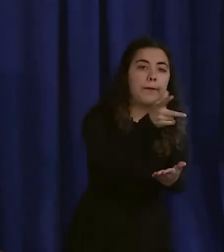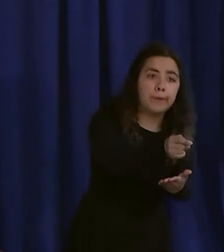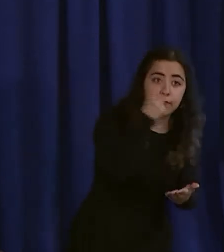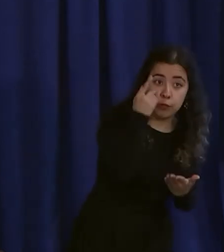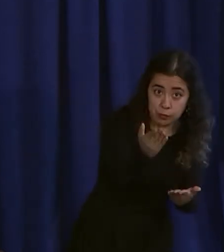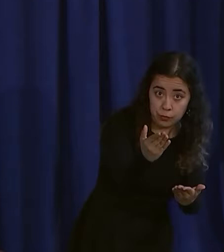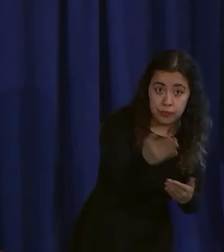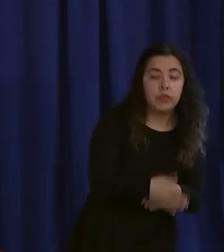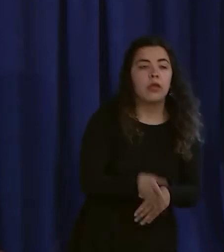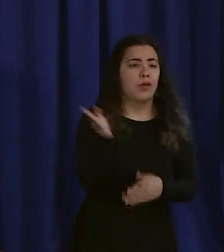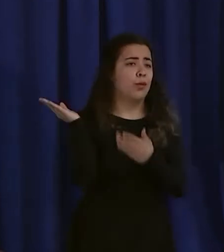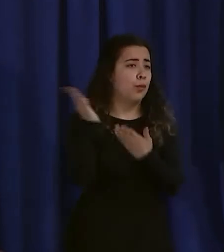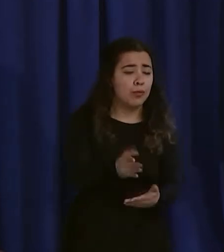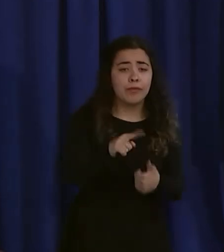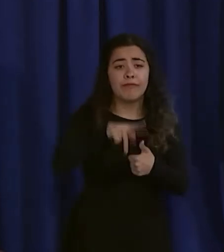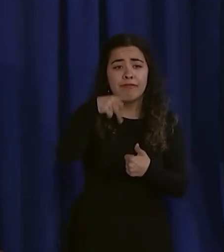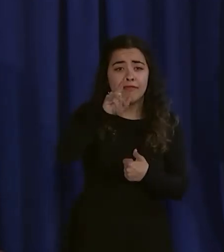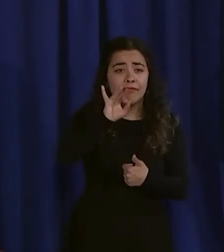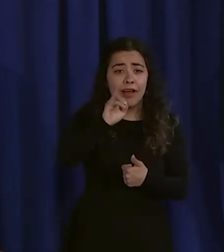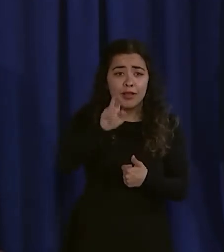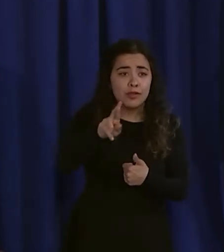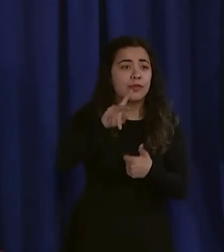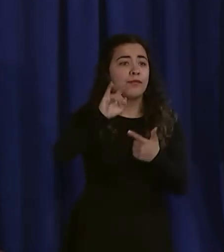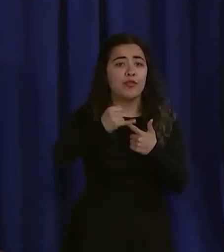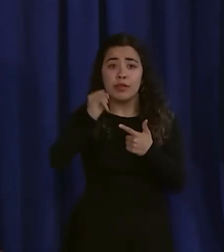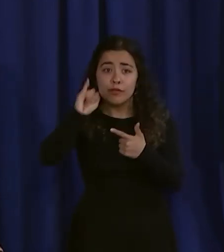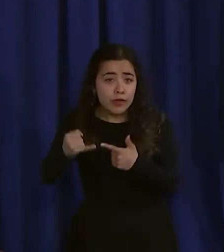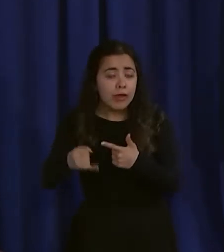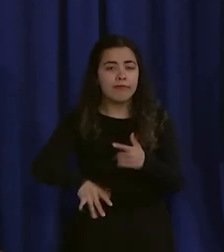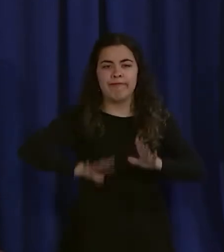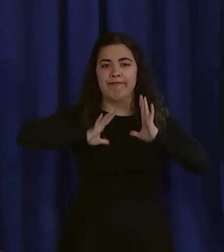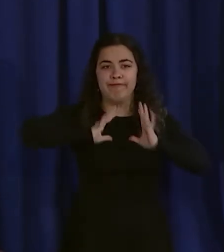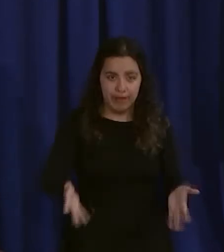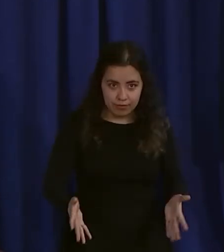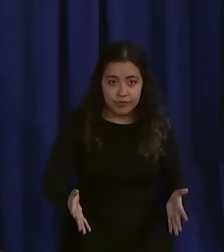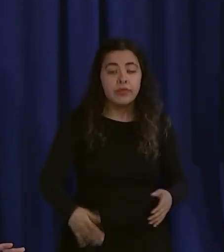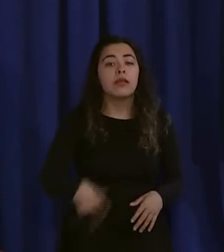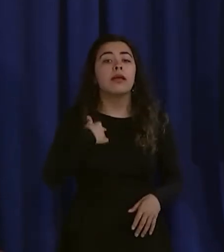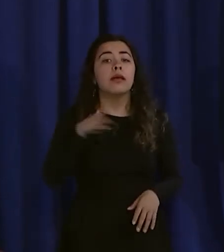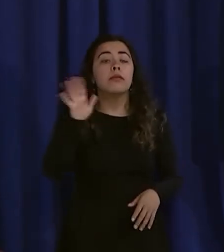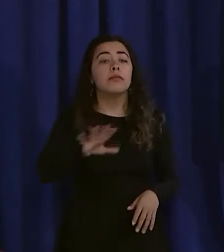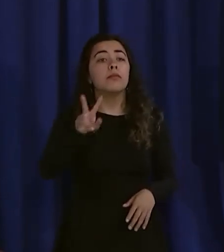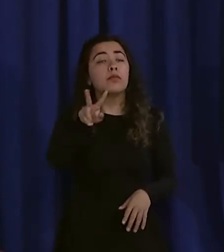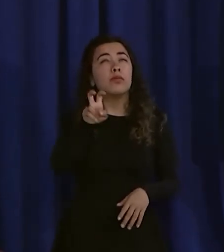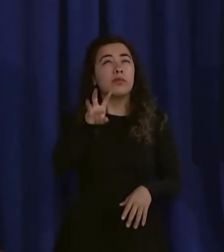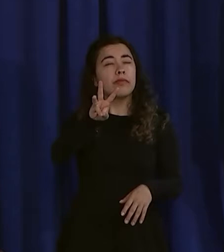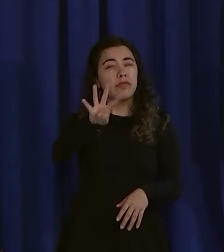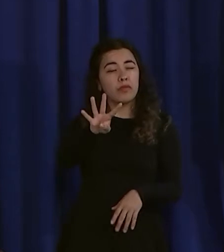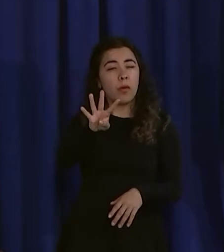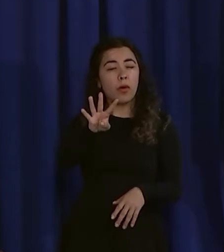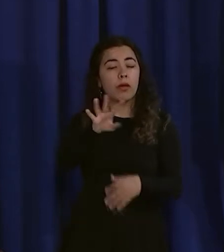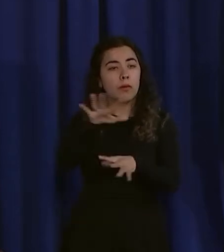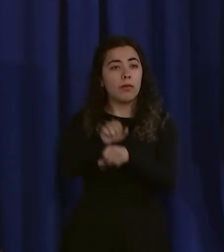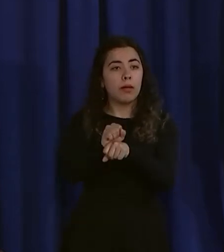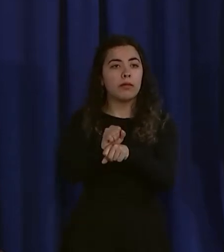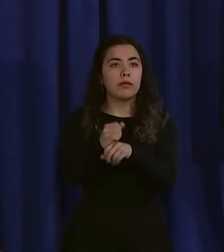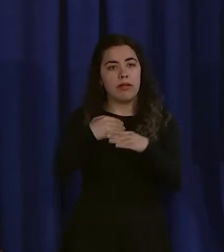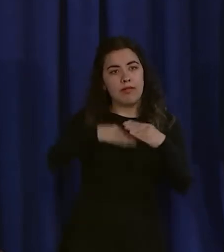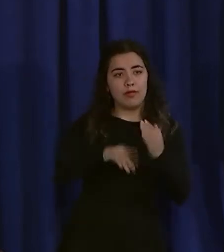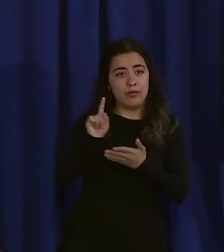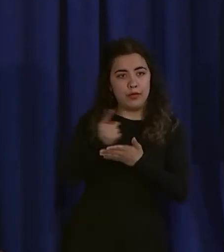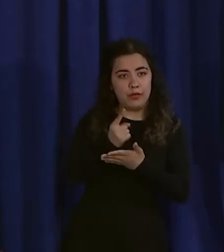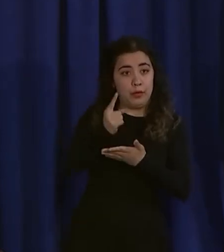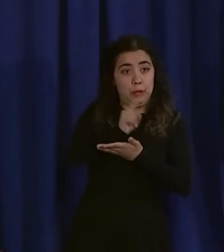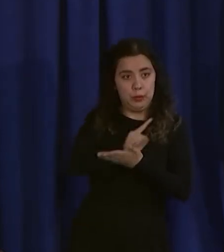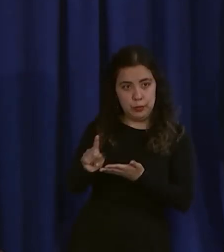bring Pfizer, we'll bring J&J, we'll make it happen. We had about 264 appointments booked in less than our first week citywide across